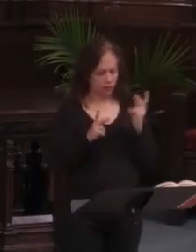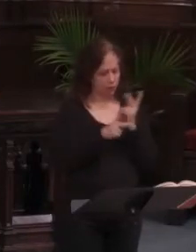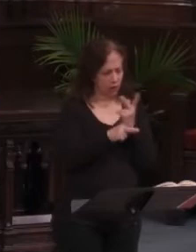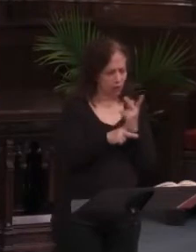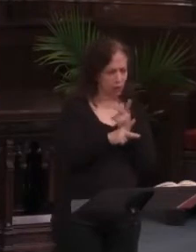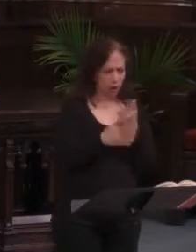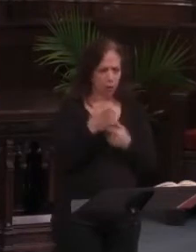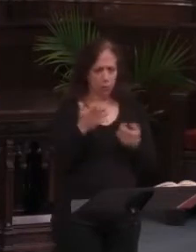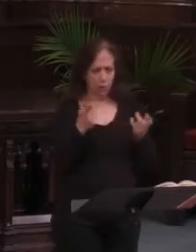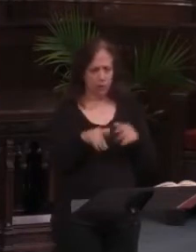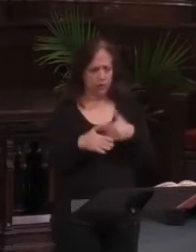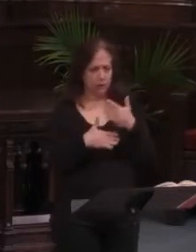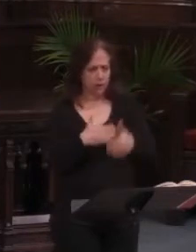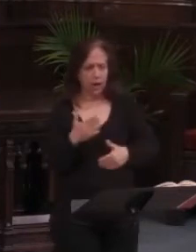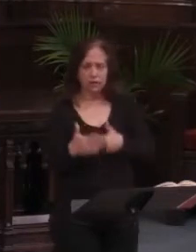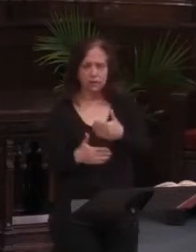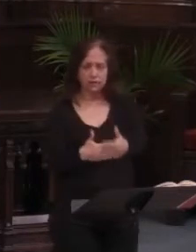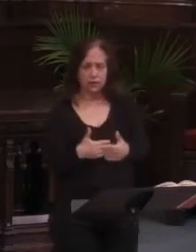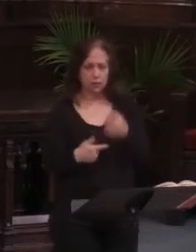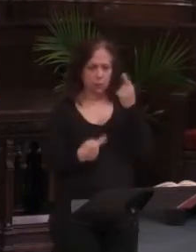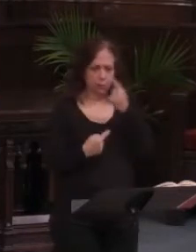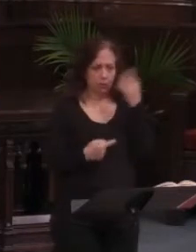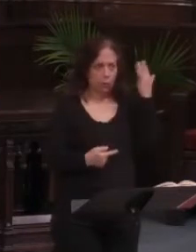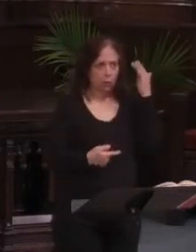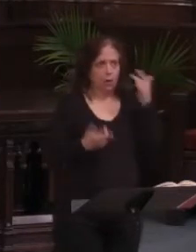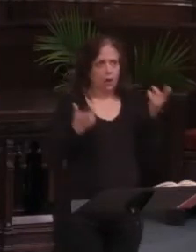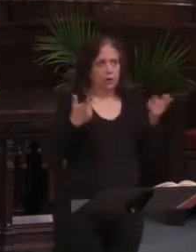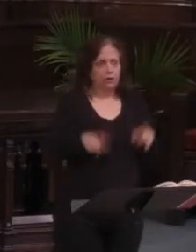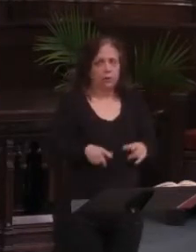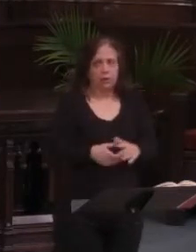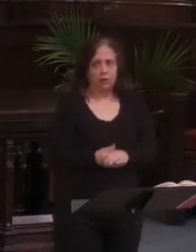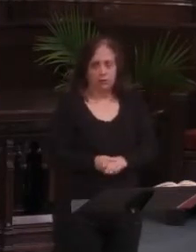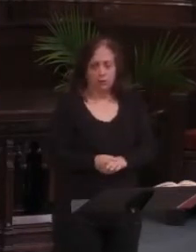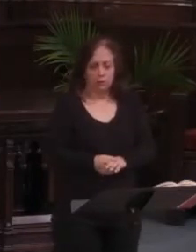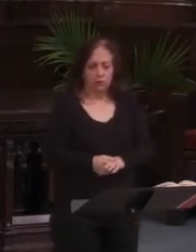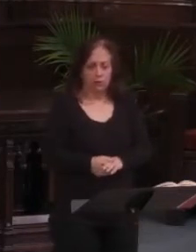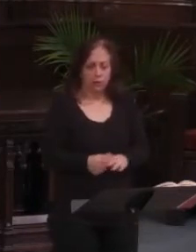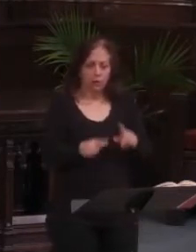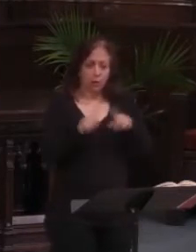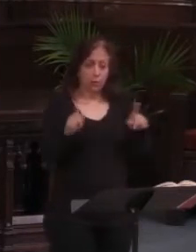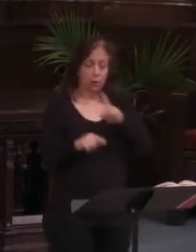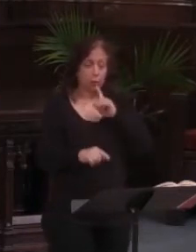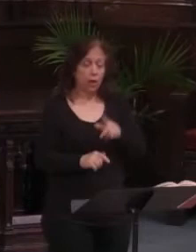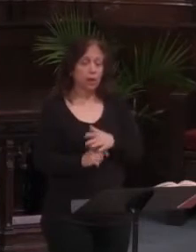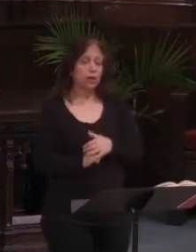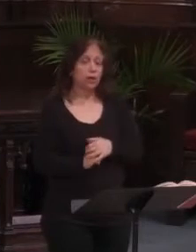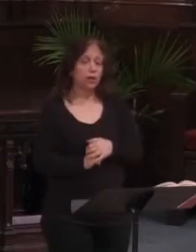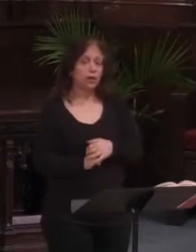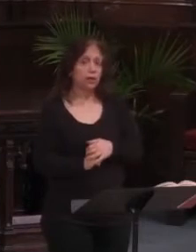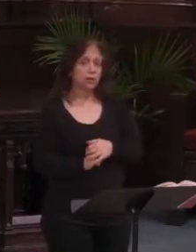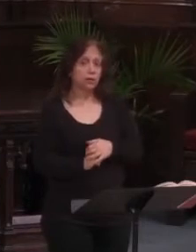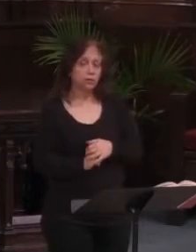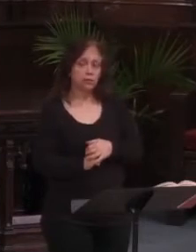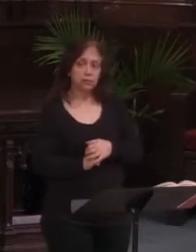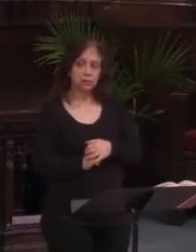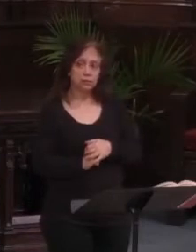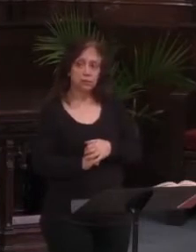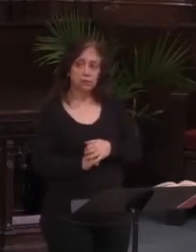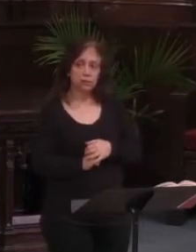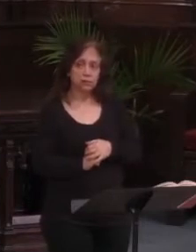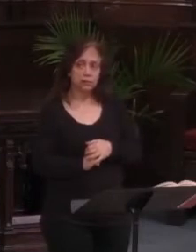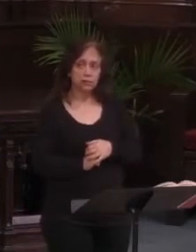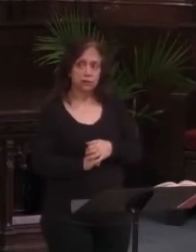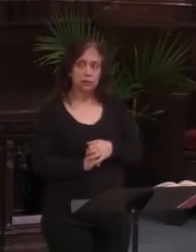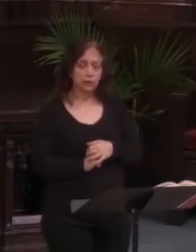what's next, and we are wondering why this is happening. But really, let's be honest, even without